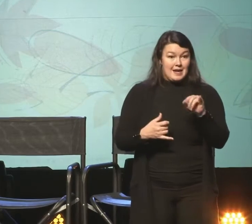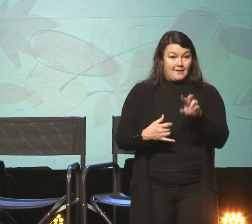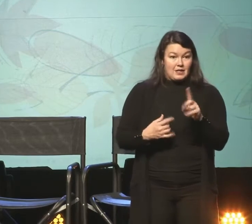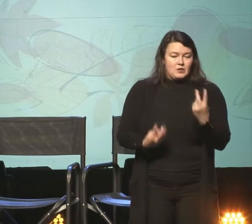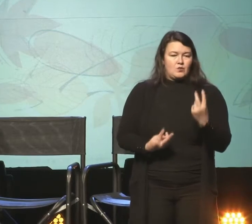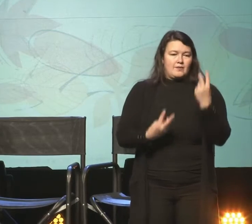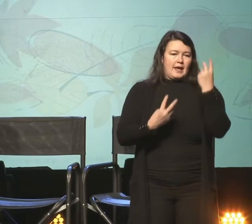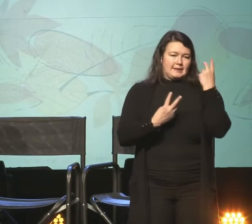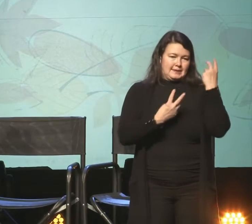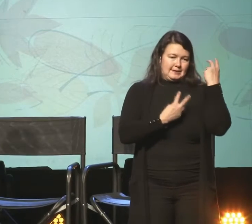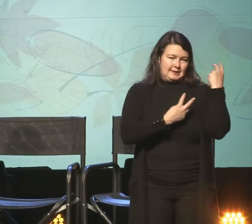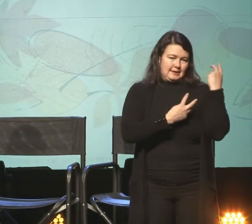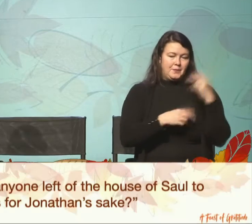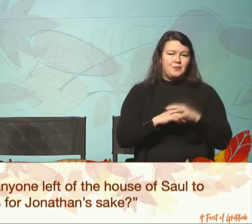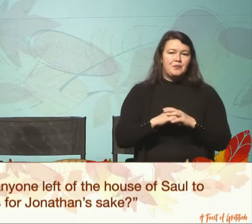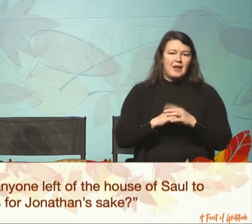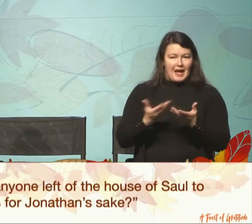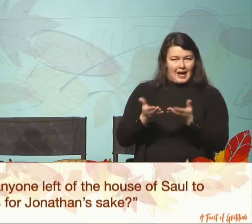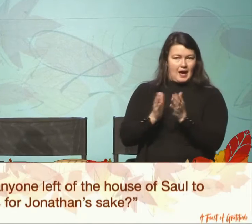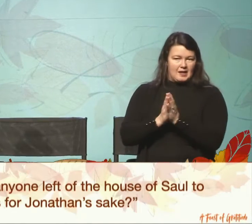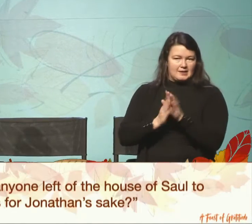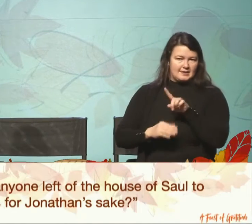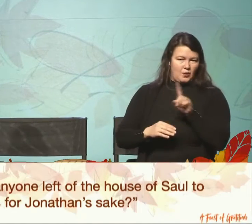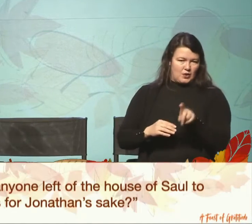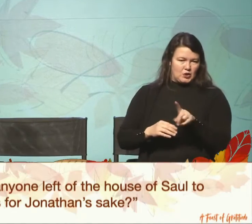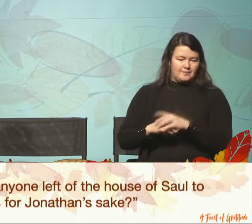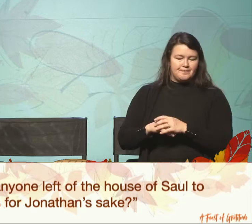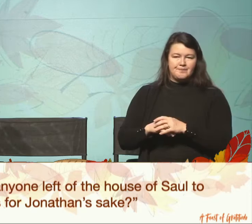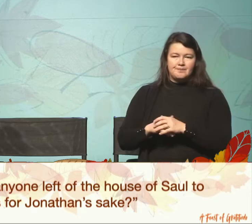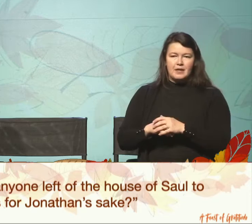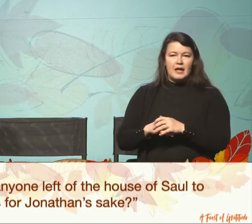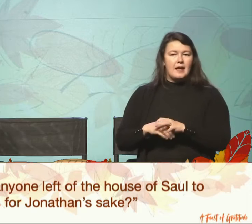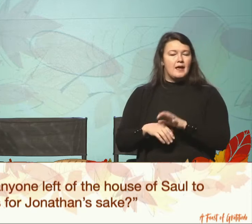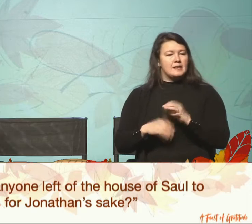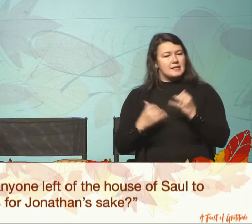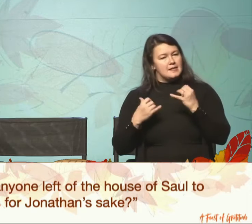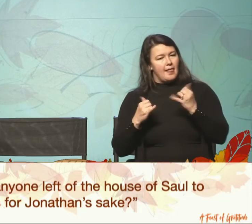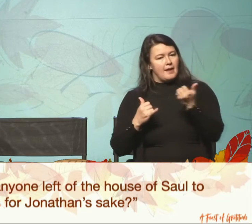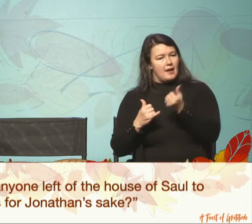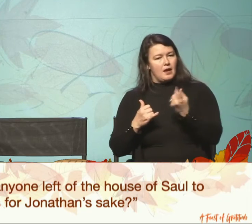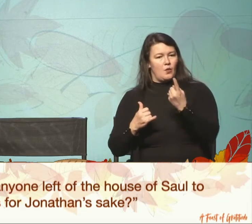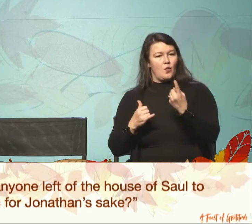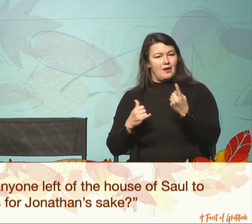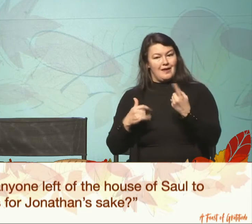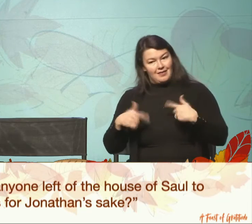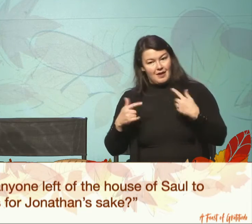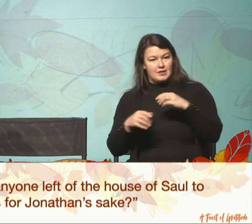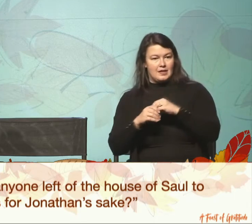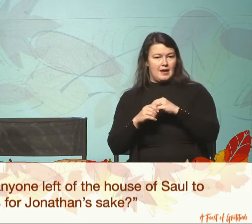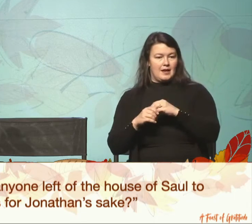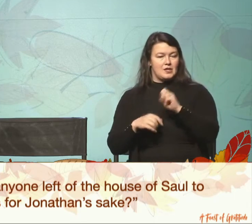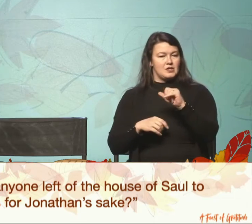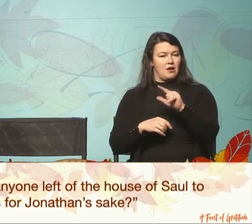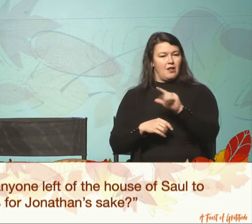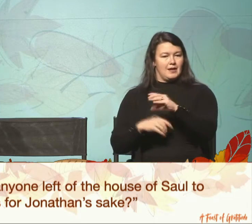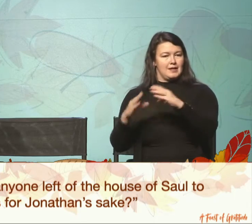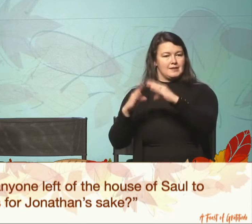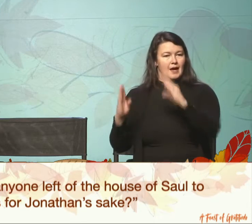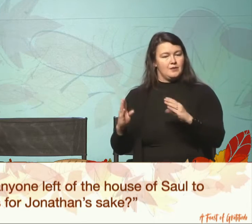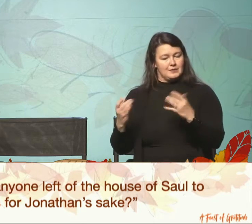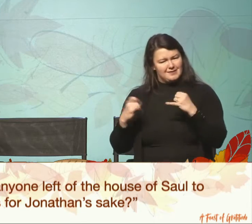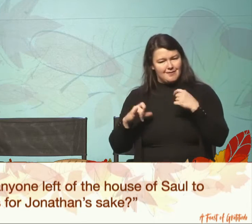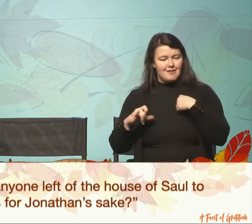he's reflecting on things, he asks this question. He says, is there still anyone left of the house of Saul to whom I may